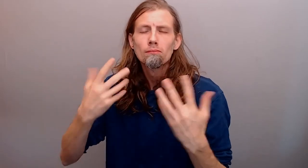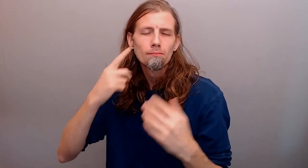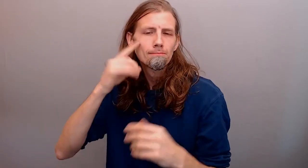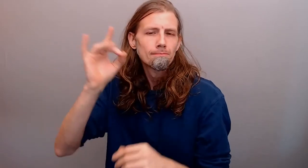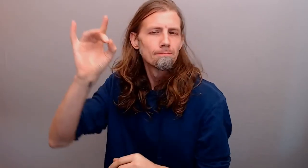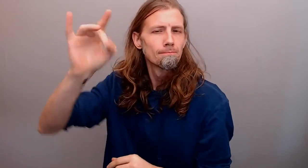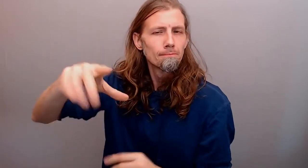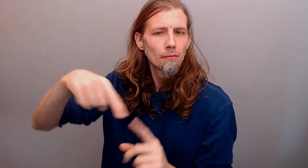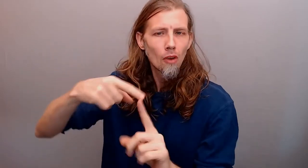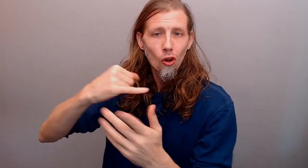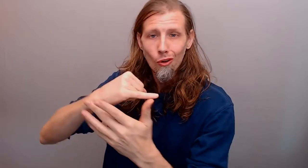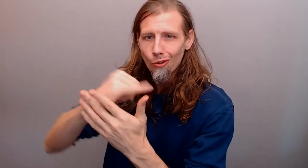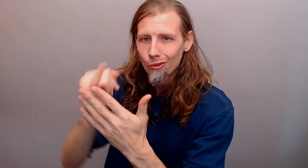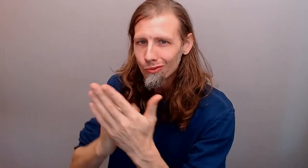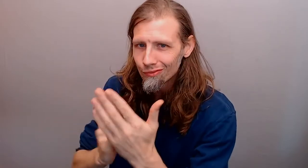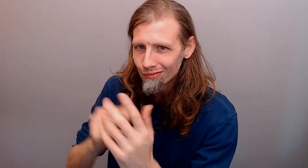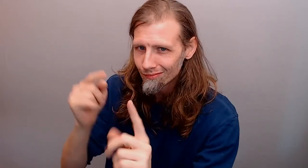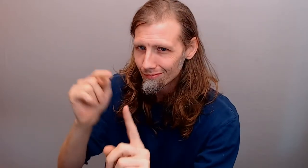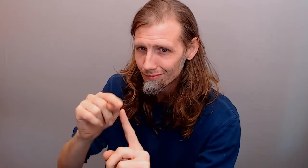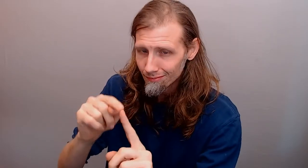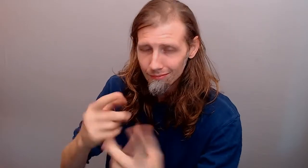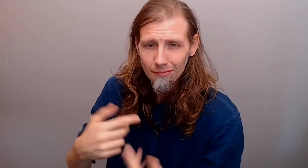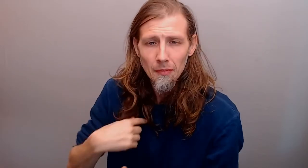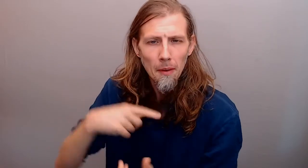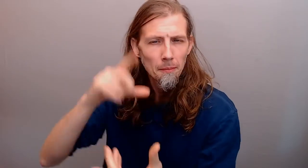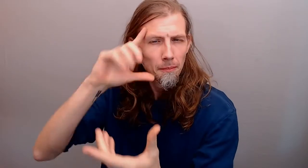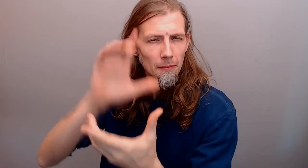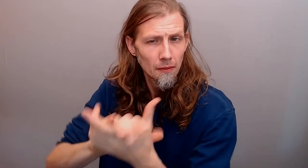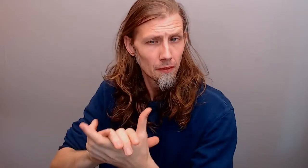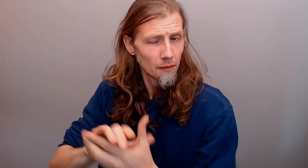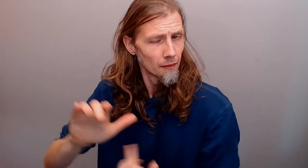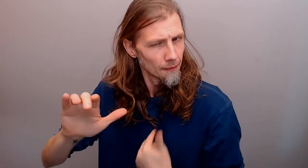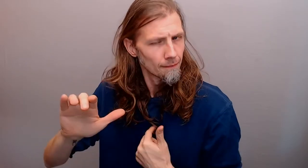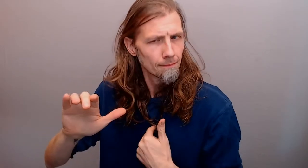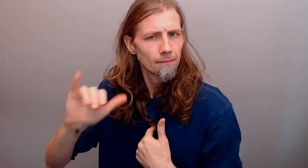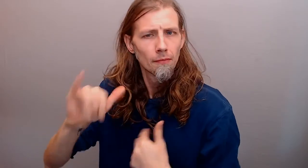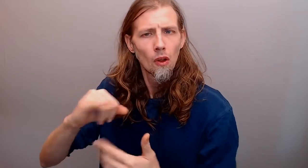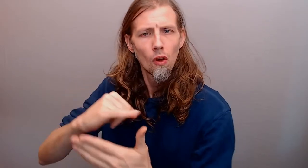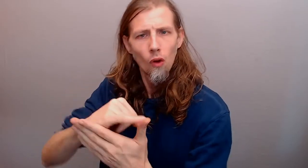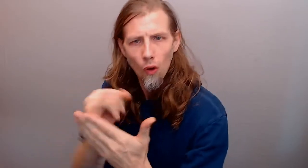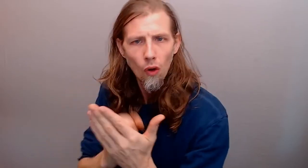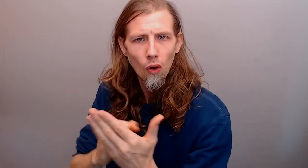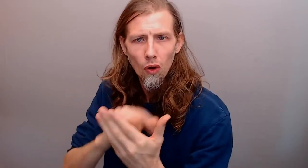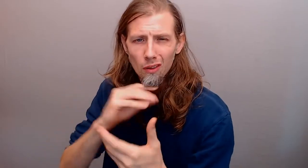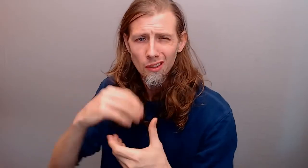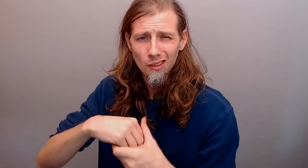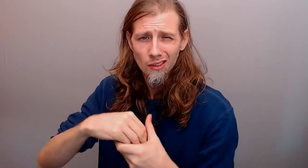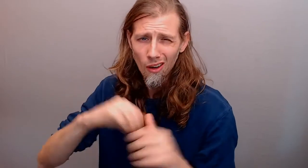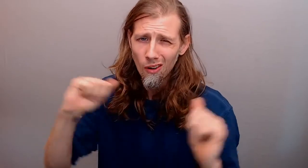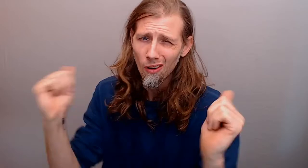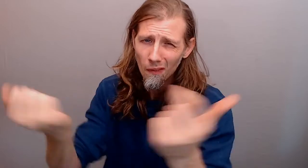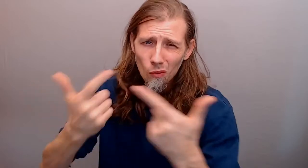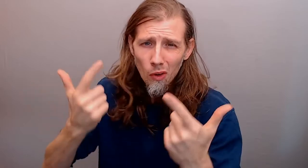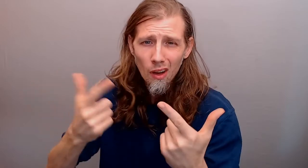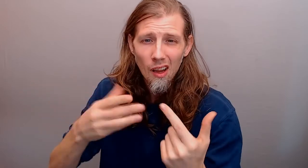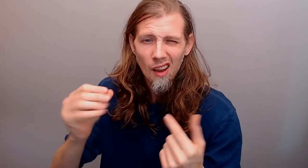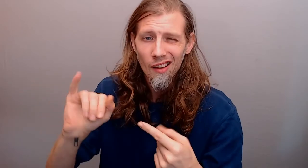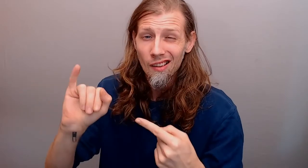me to cover this today. Briefly, before I go, I would like to share a thought about art. I believe that there